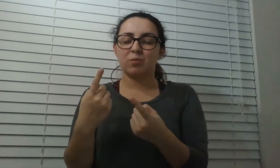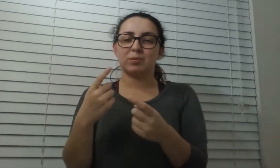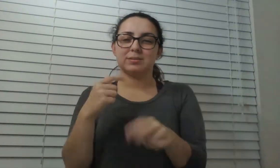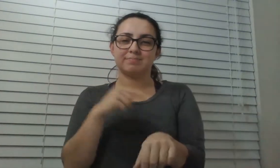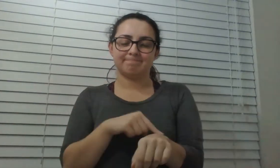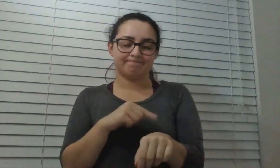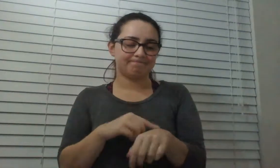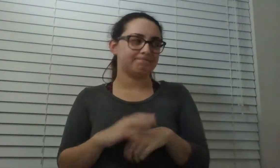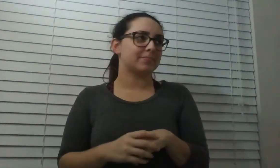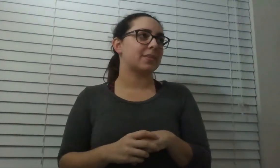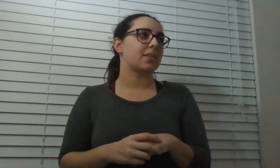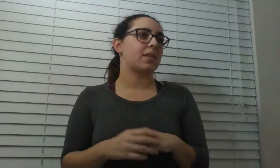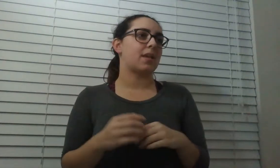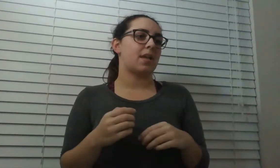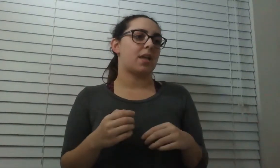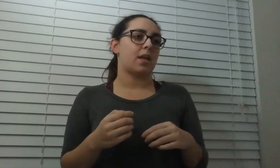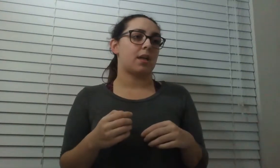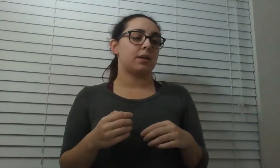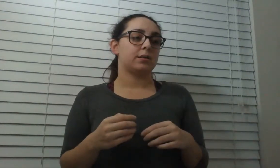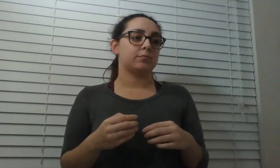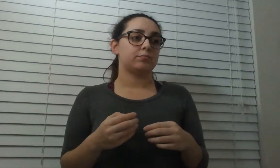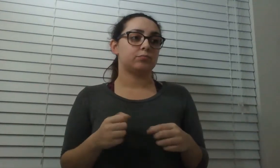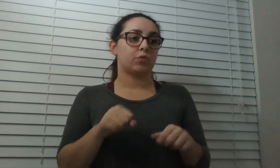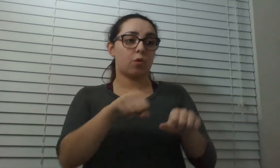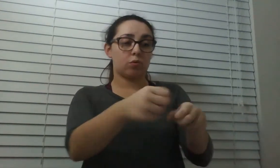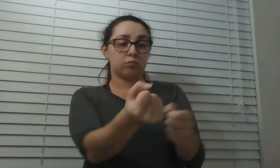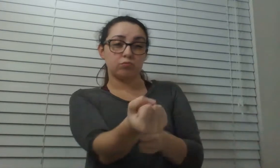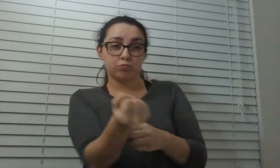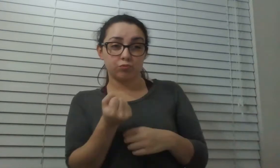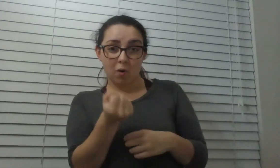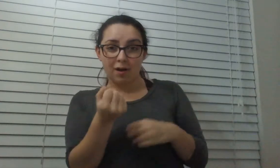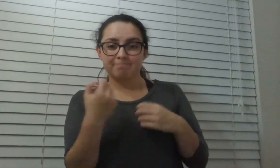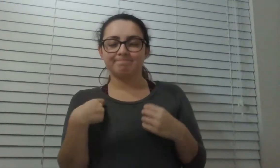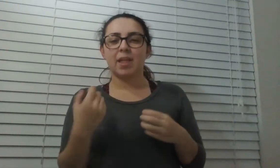I put it in a drawer, and it has lived in various places for all these years.